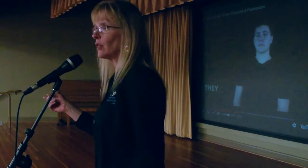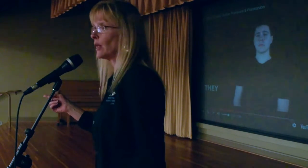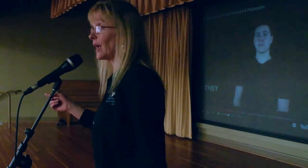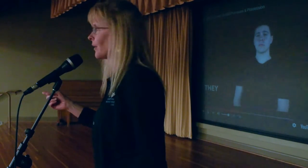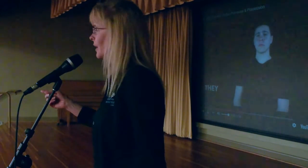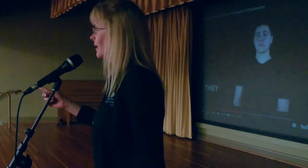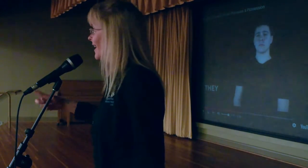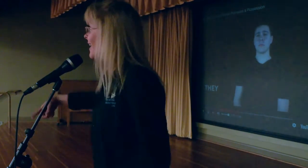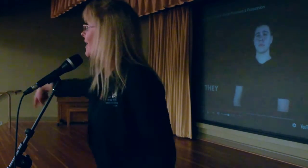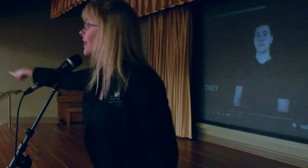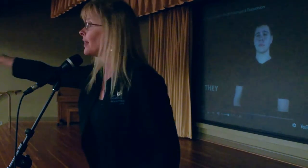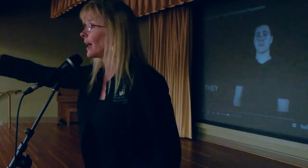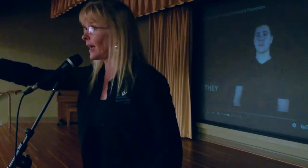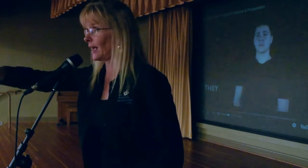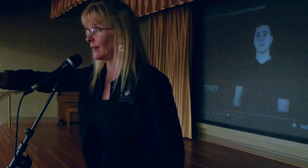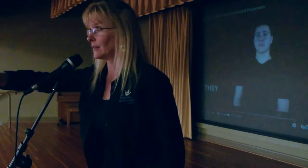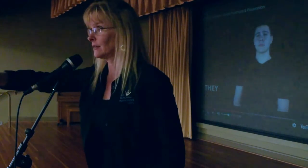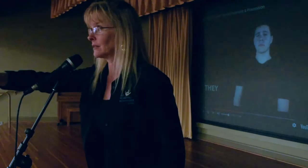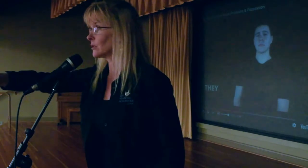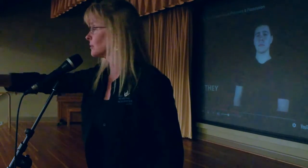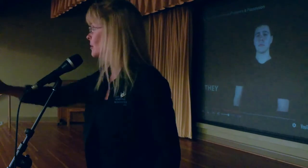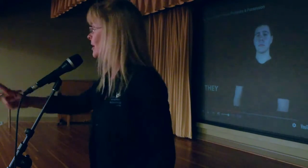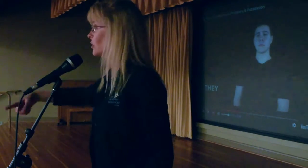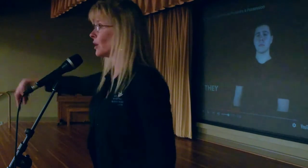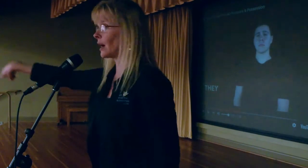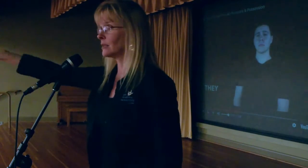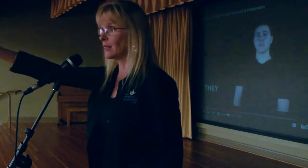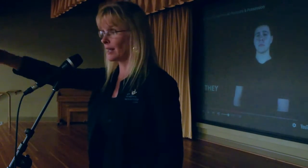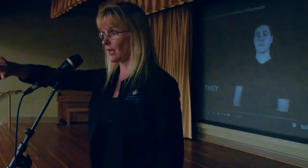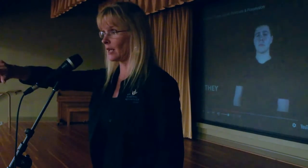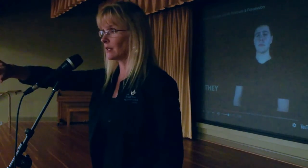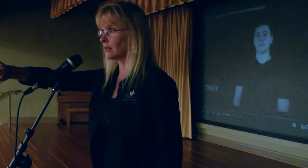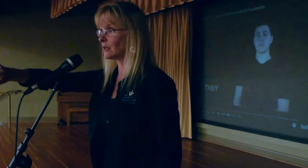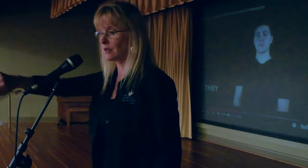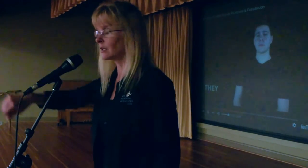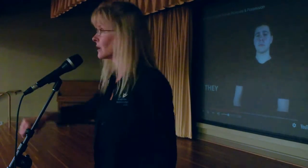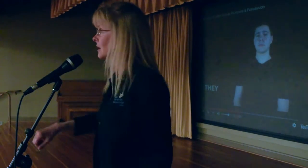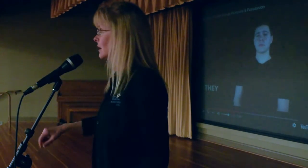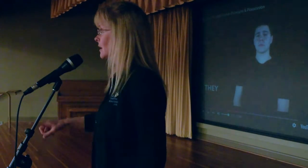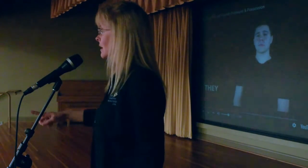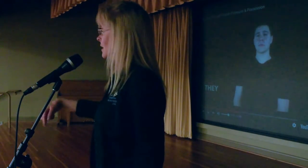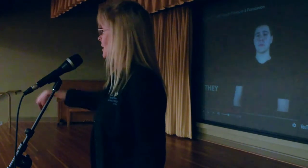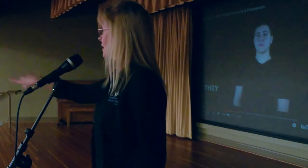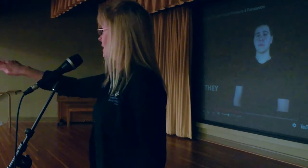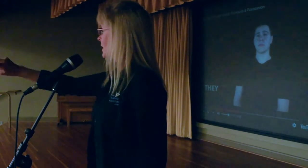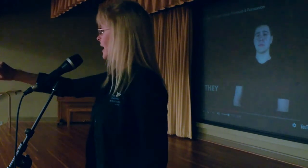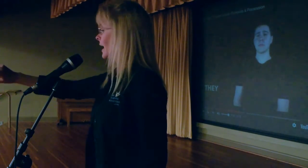the area. They. So I'm talking about you guys. They. Doesn't matter which direction you go. They.